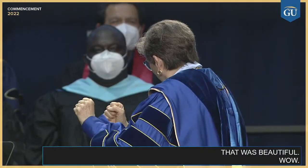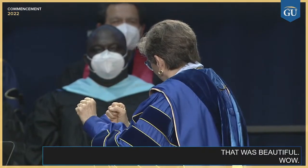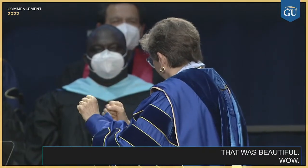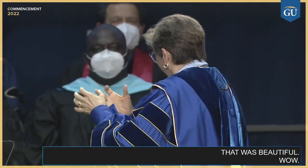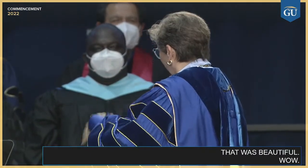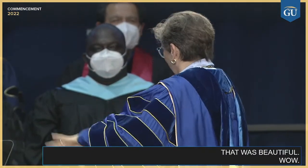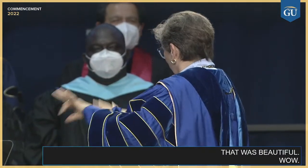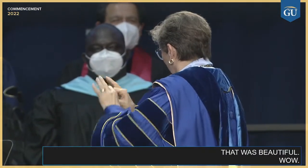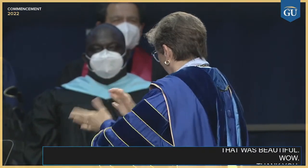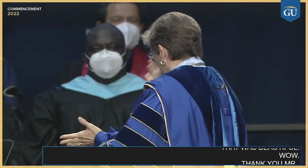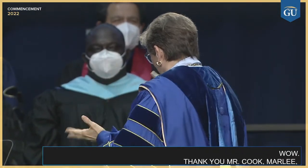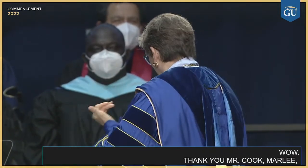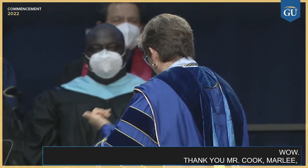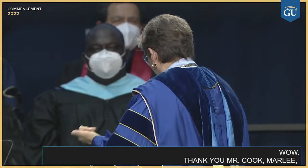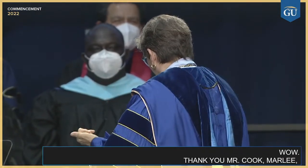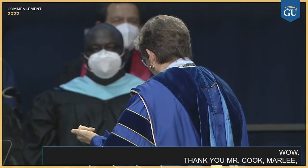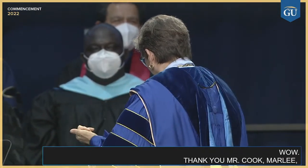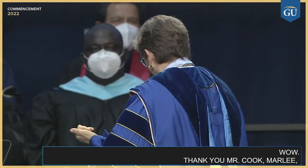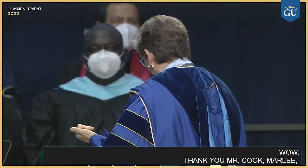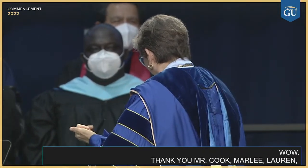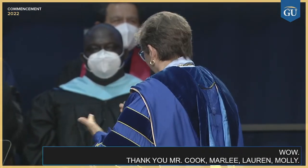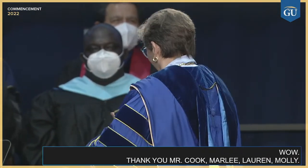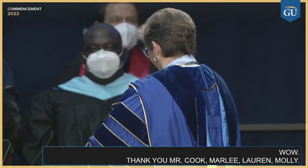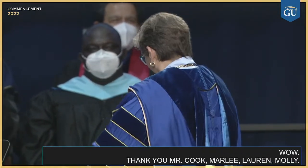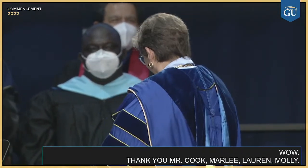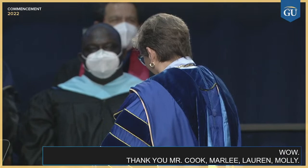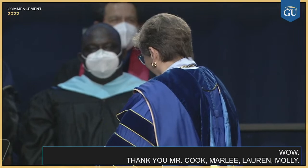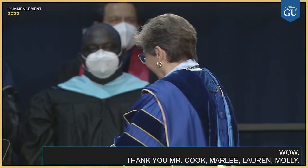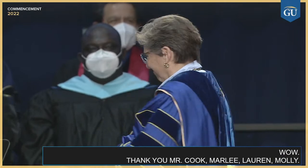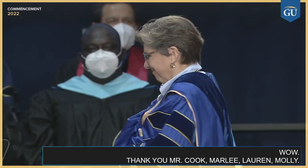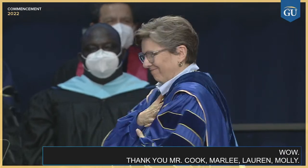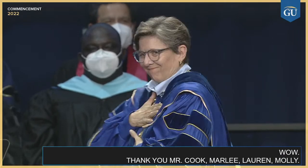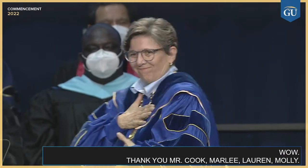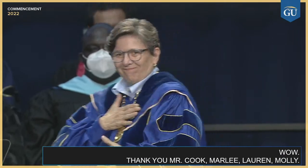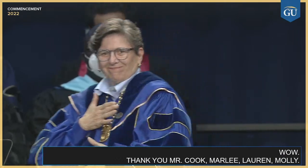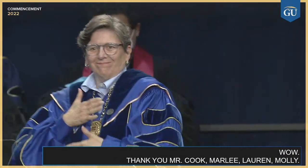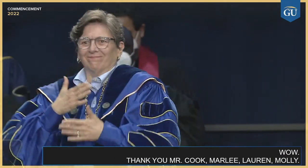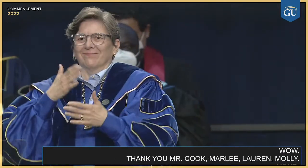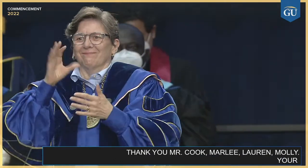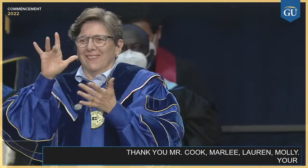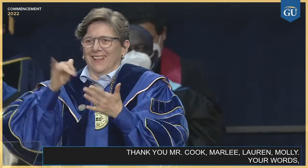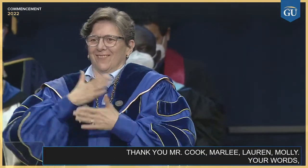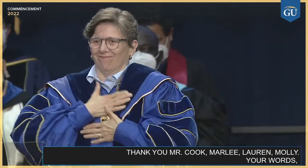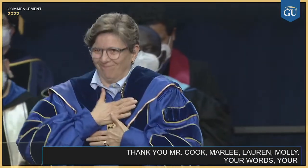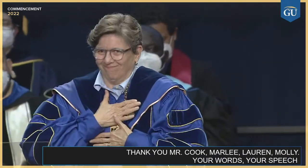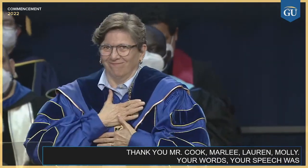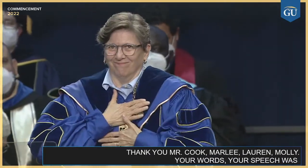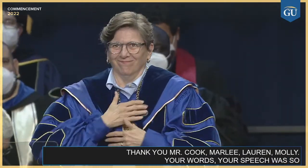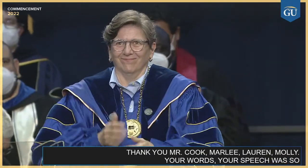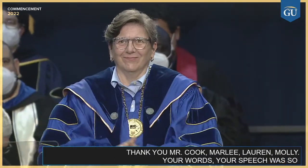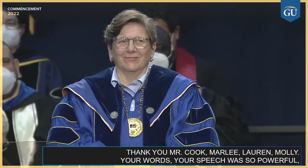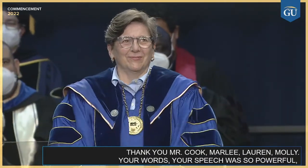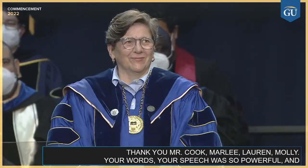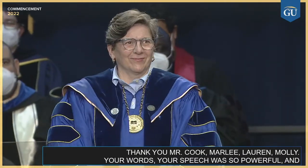words, your speech was so powerful, and I am grateful that you are here with us today.